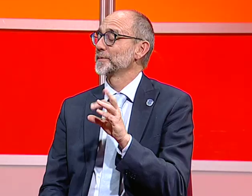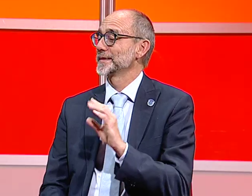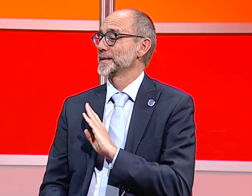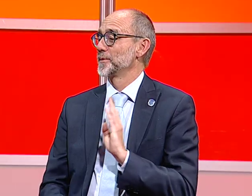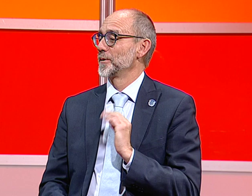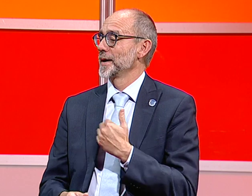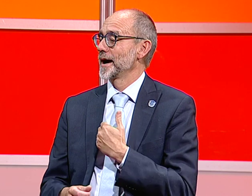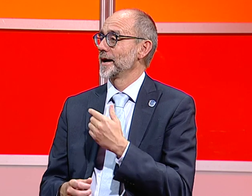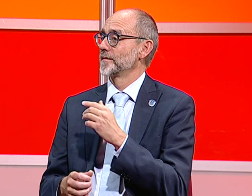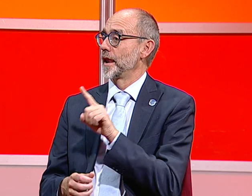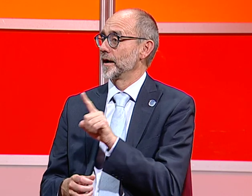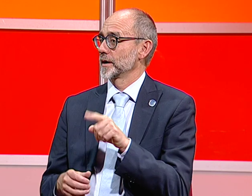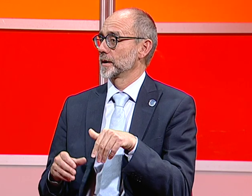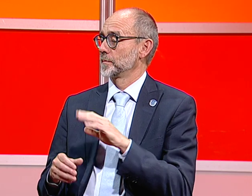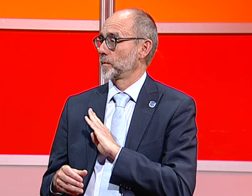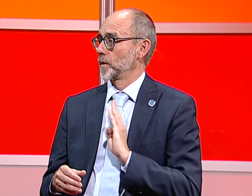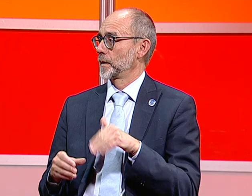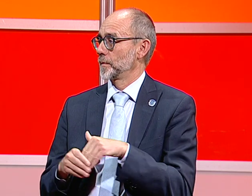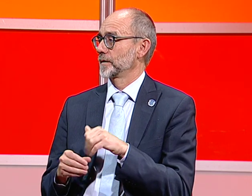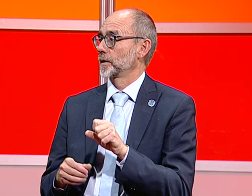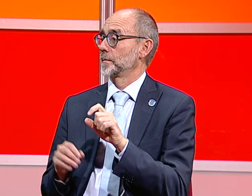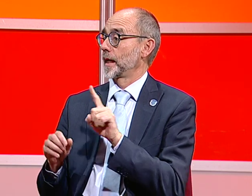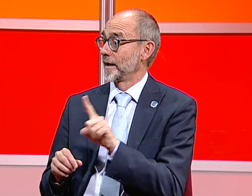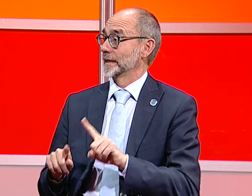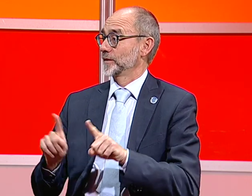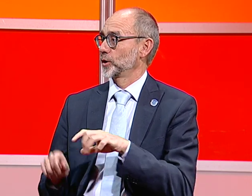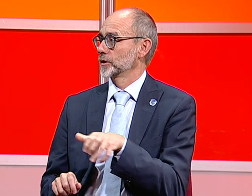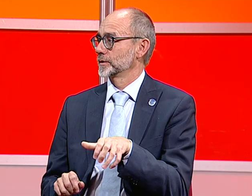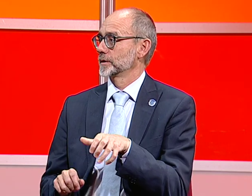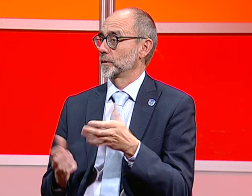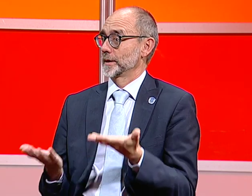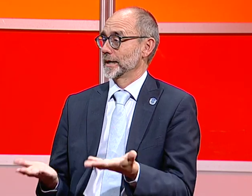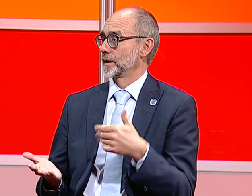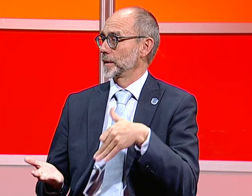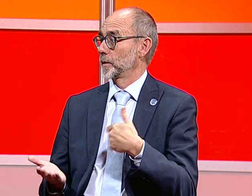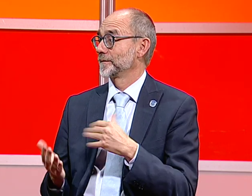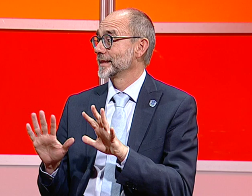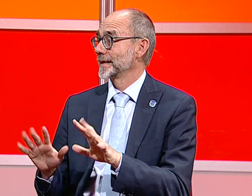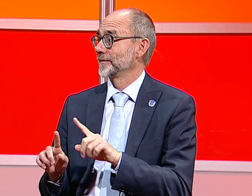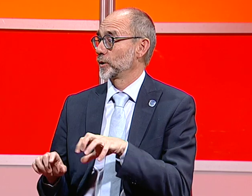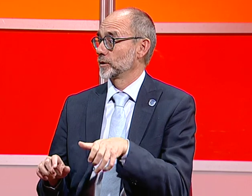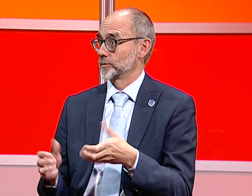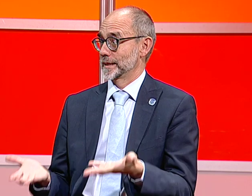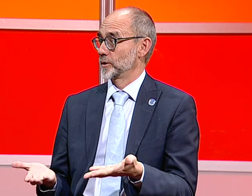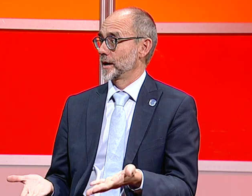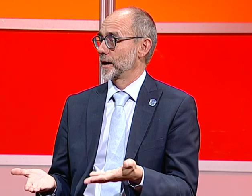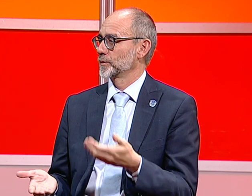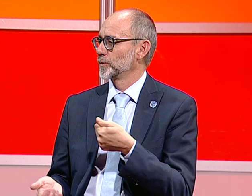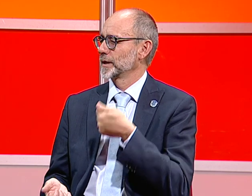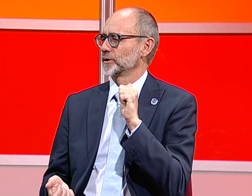do. The World Federation of the Board have 11 members, and we are from 11